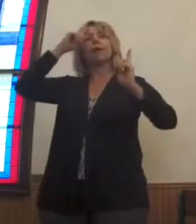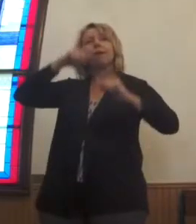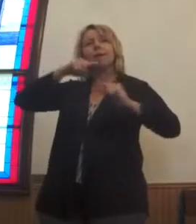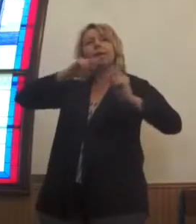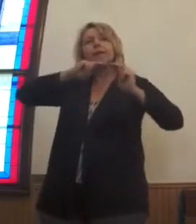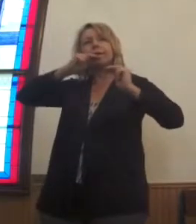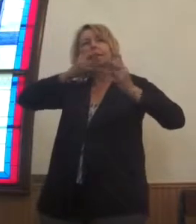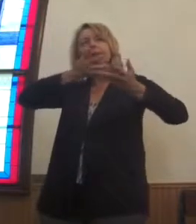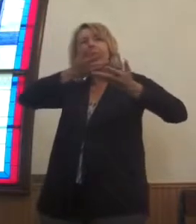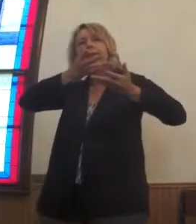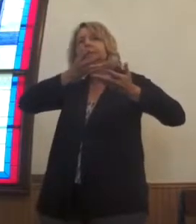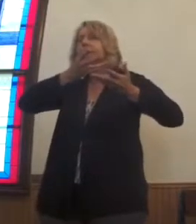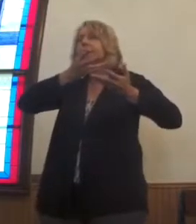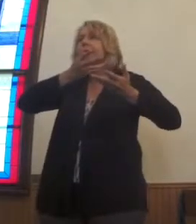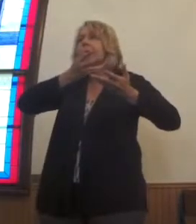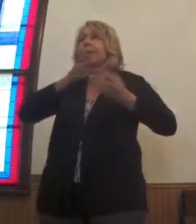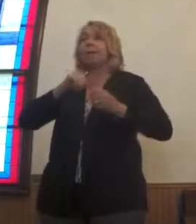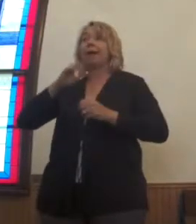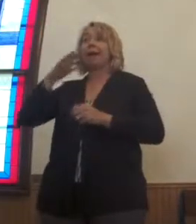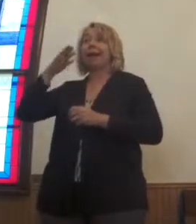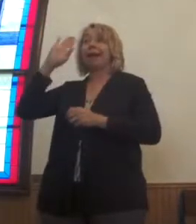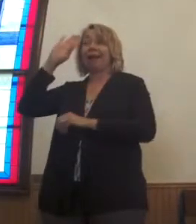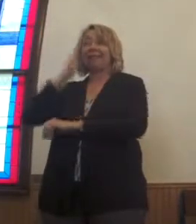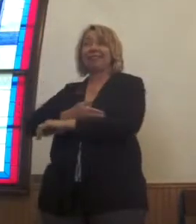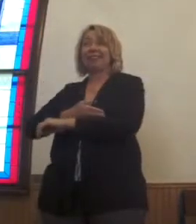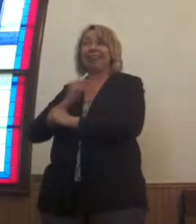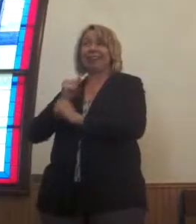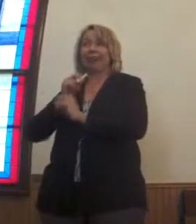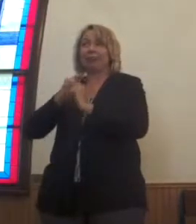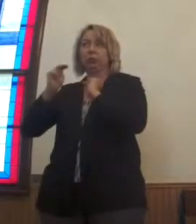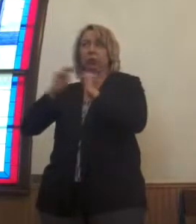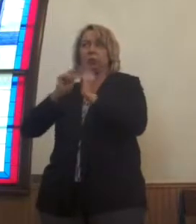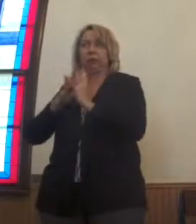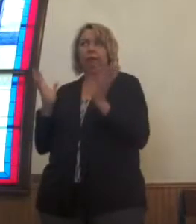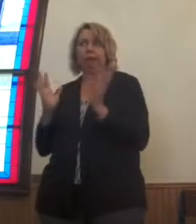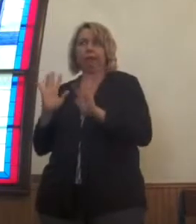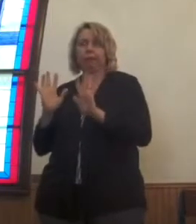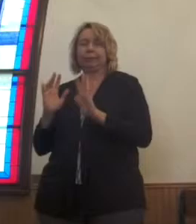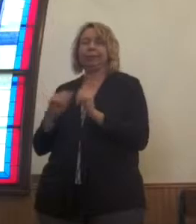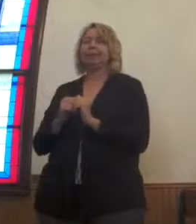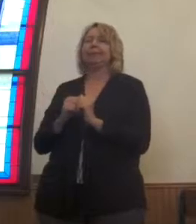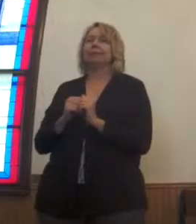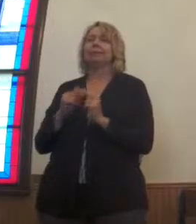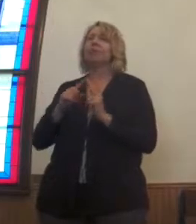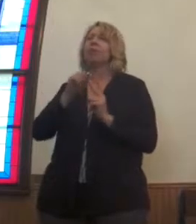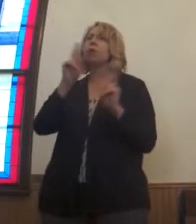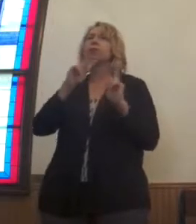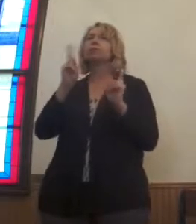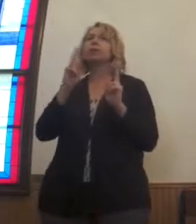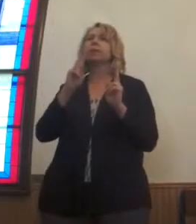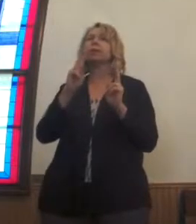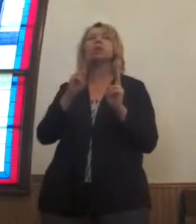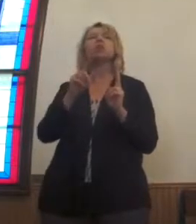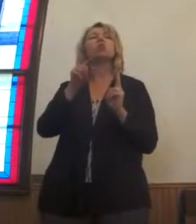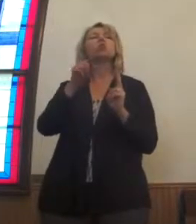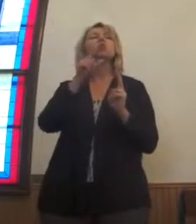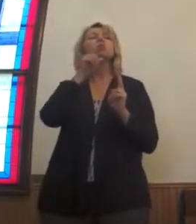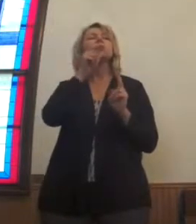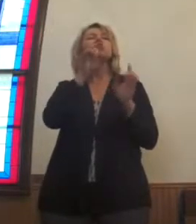persecutor. And I've got a godson who likes to compromise with me all the time on the phone. And blessed are the revilers, not the